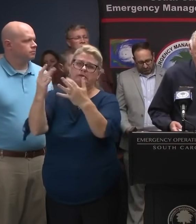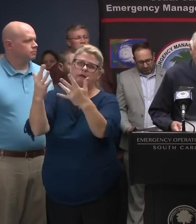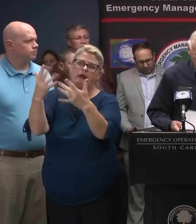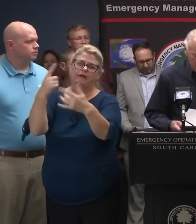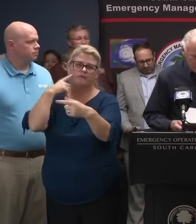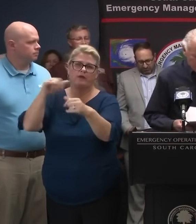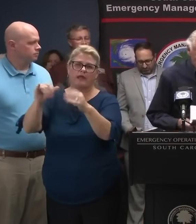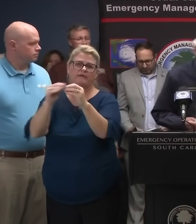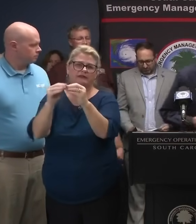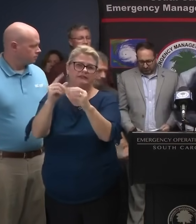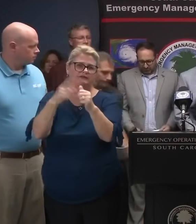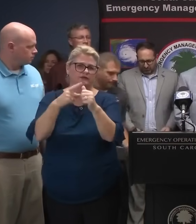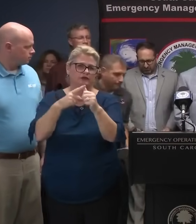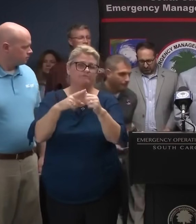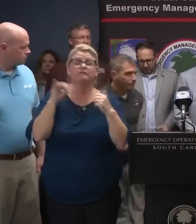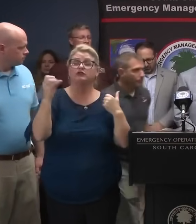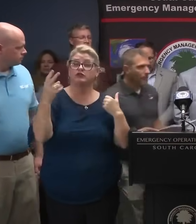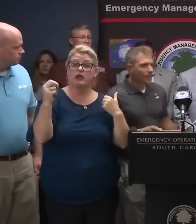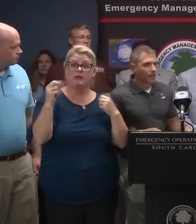John Quirillo.